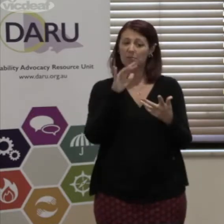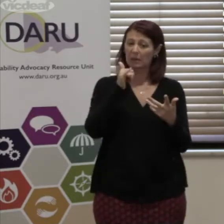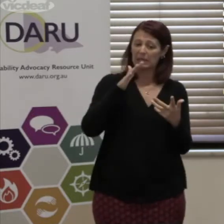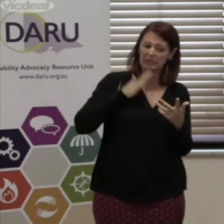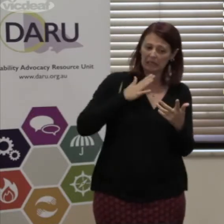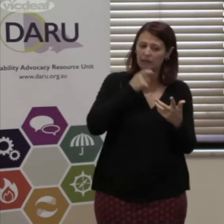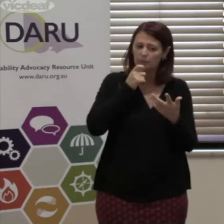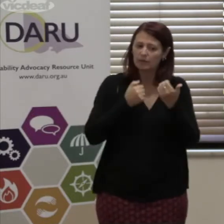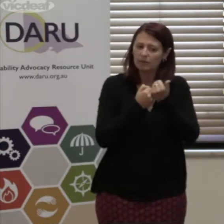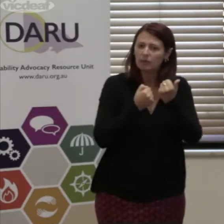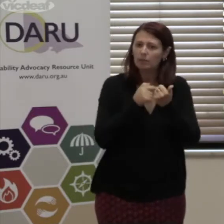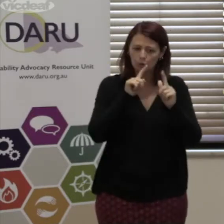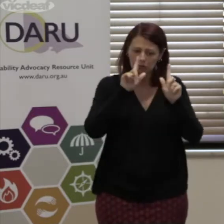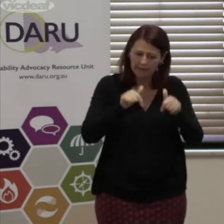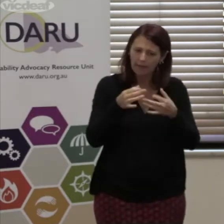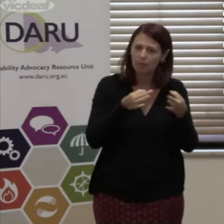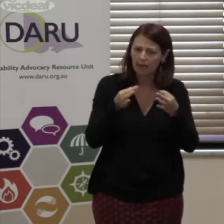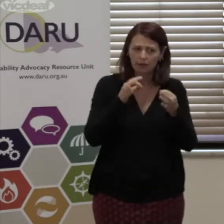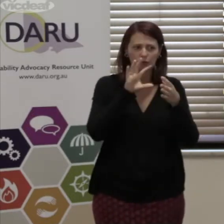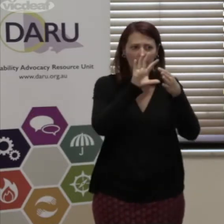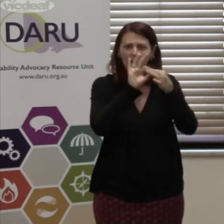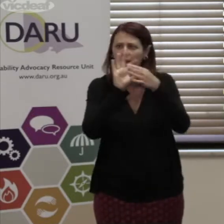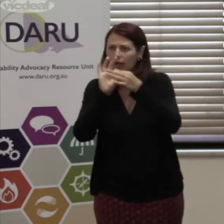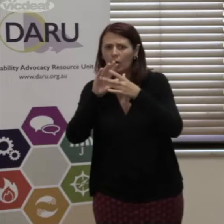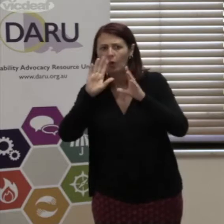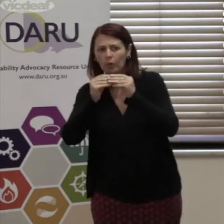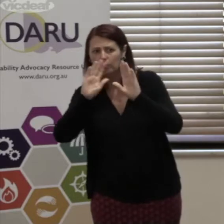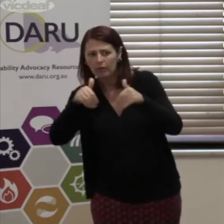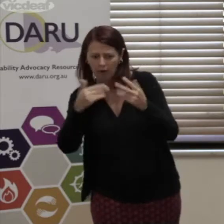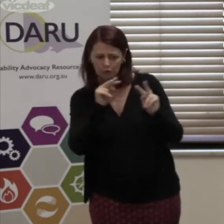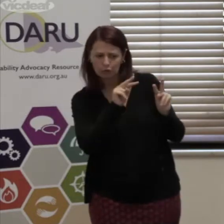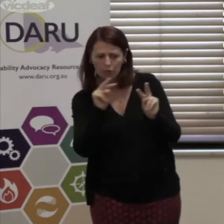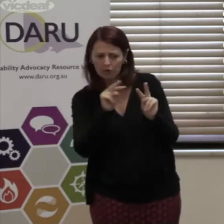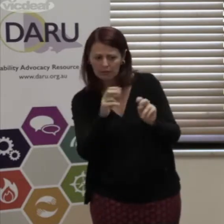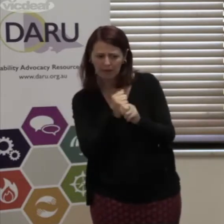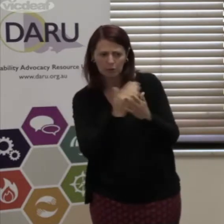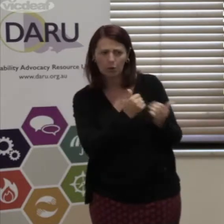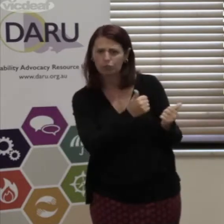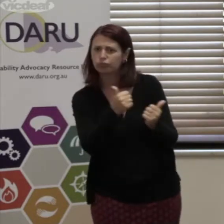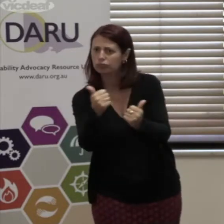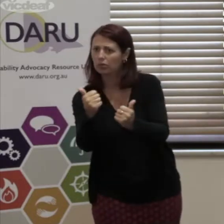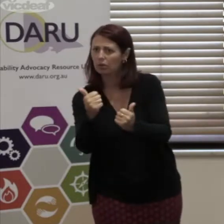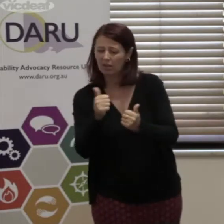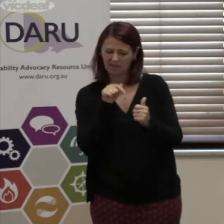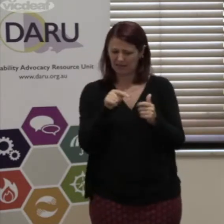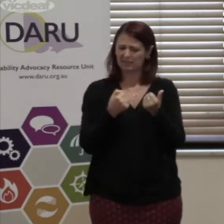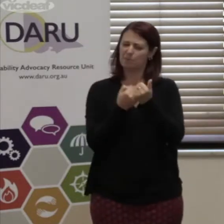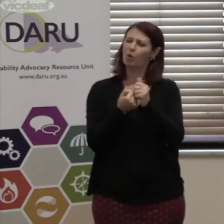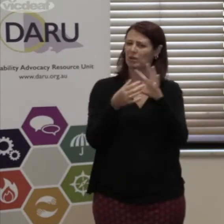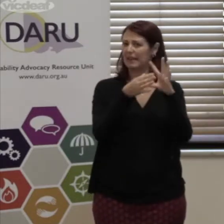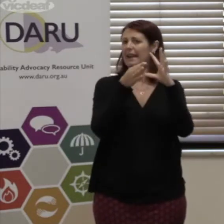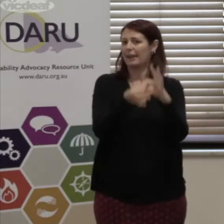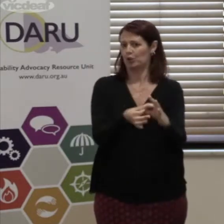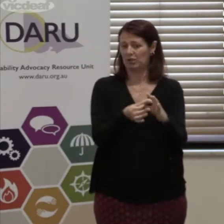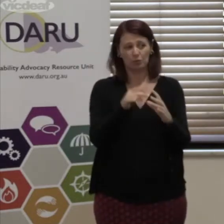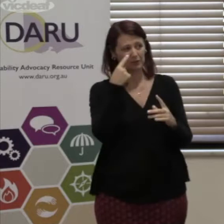start the plan, to link to providers and monitor plan progress. And that's called support connection. And usually we particularly saw this